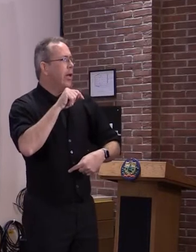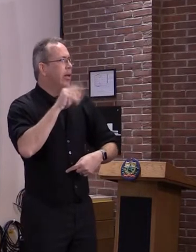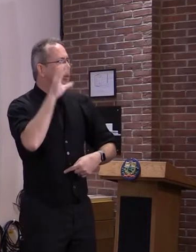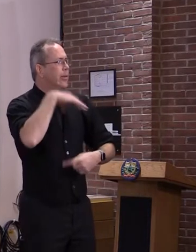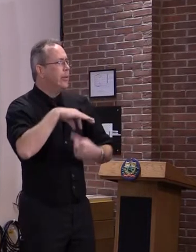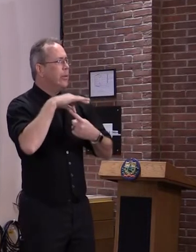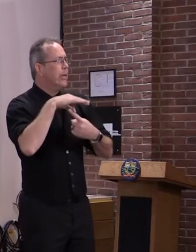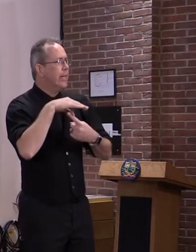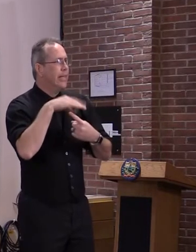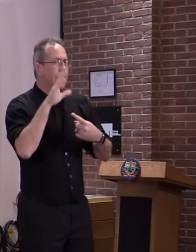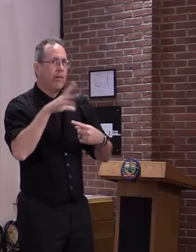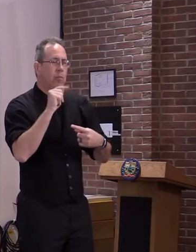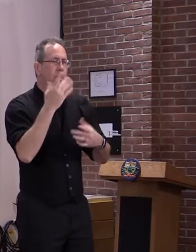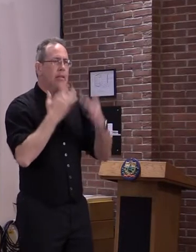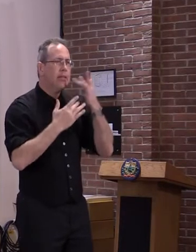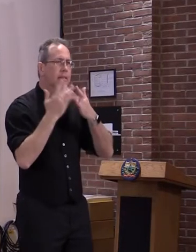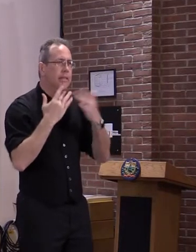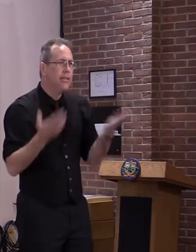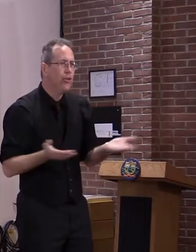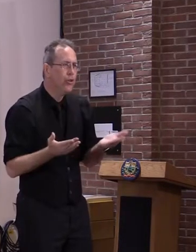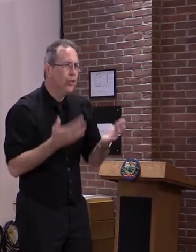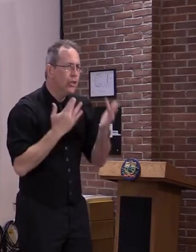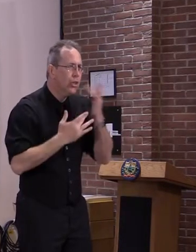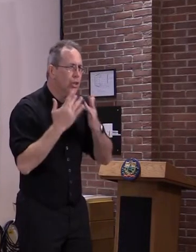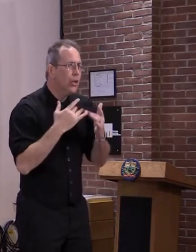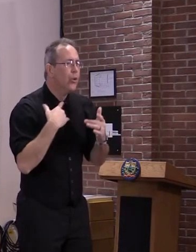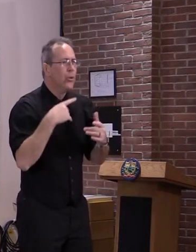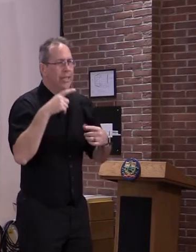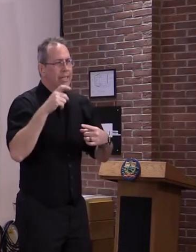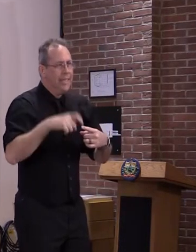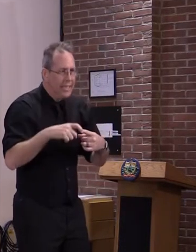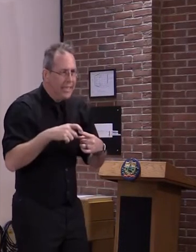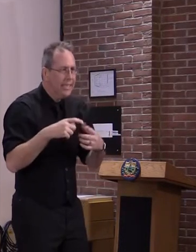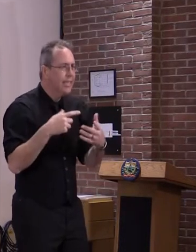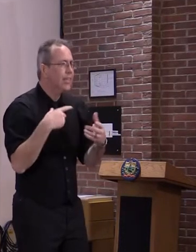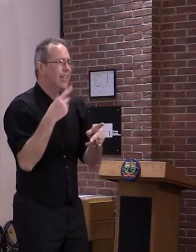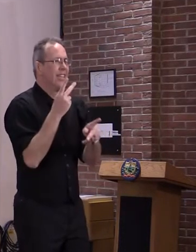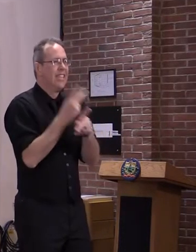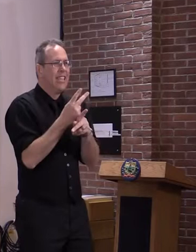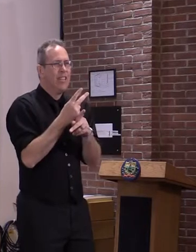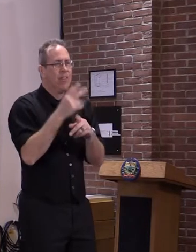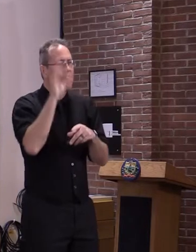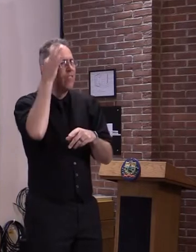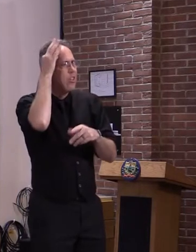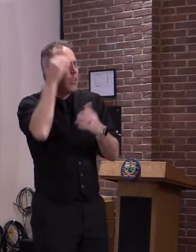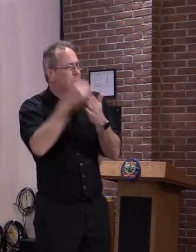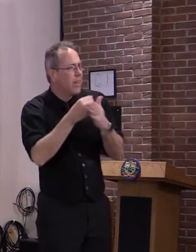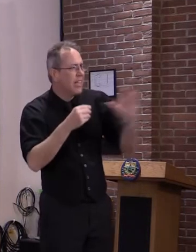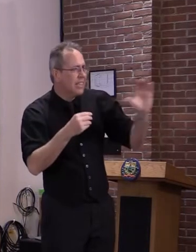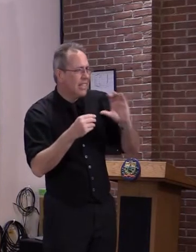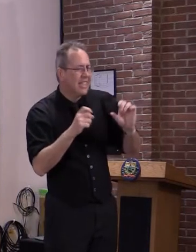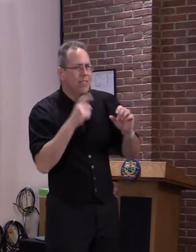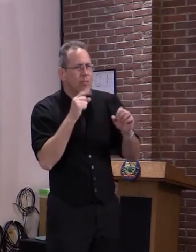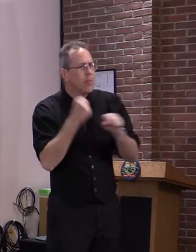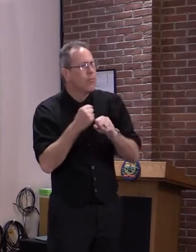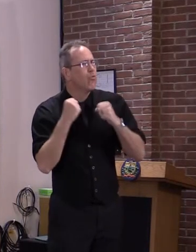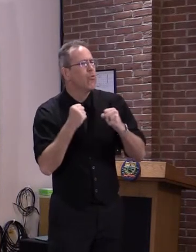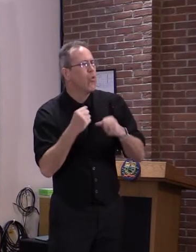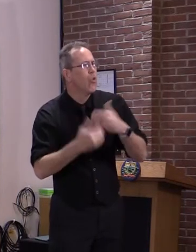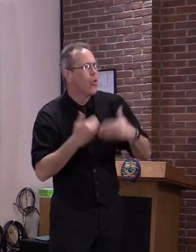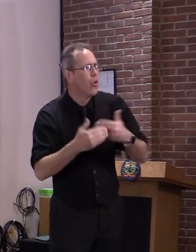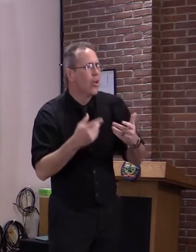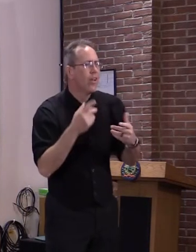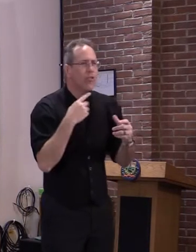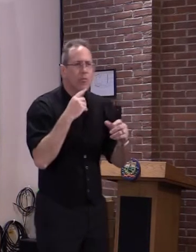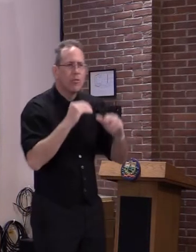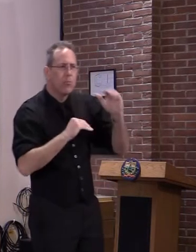federal funds so that we can build the projects and keep the infrastructure and improve the infrastructure in our state.